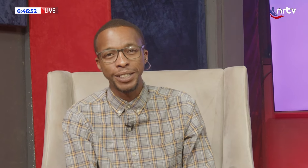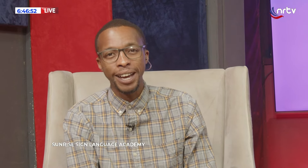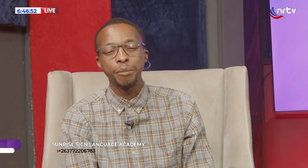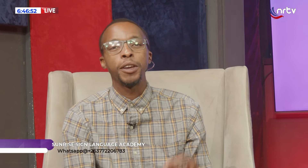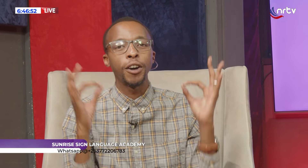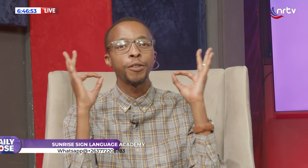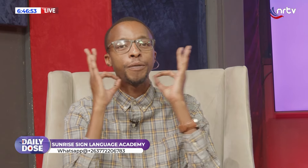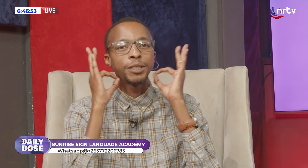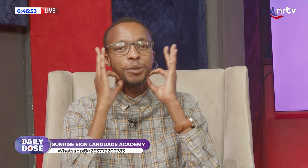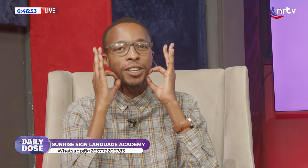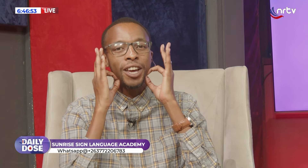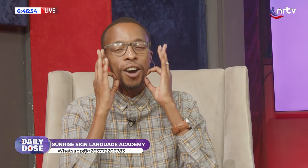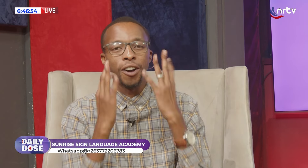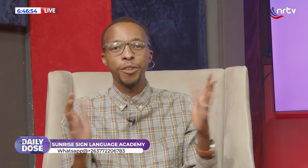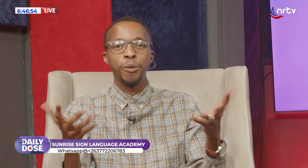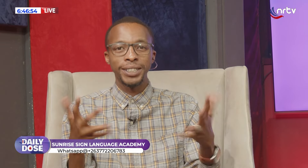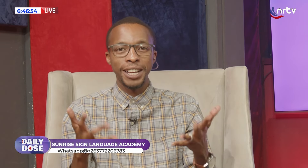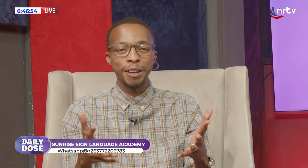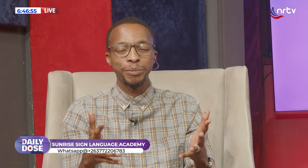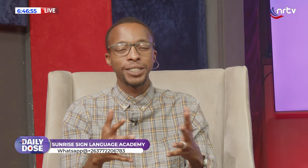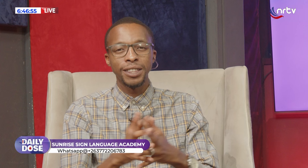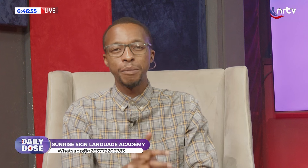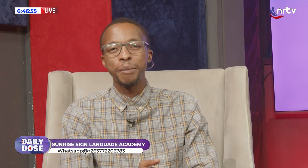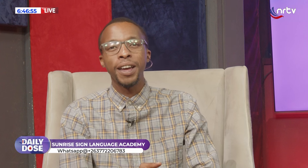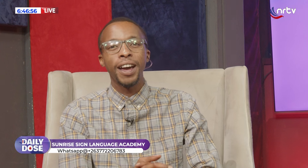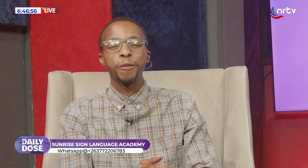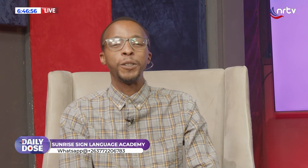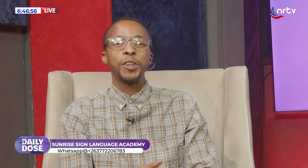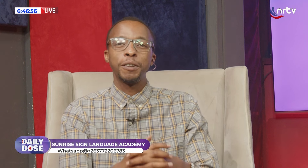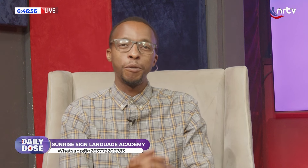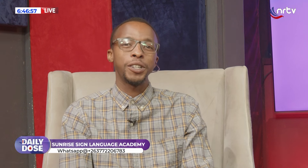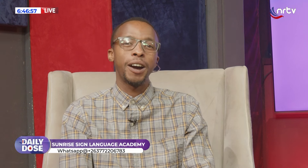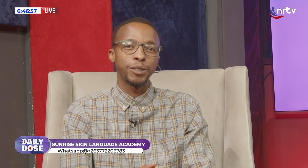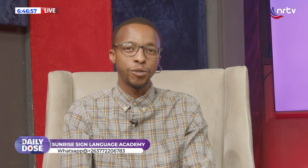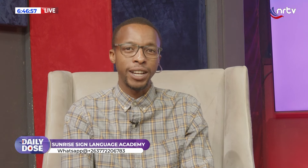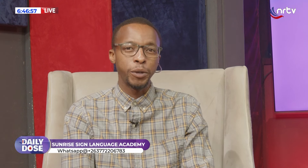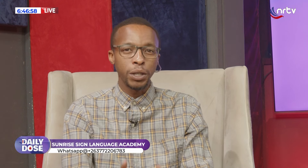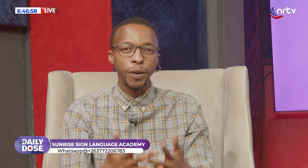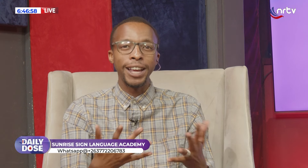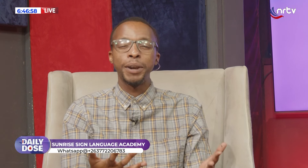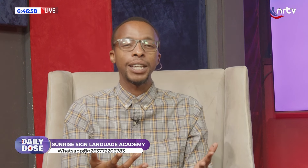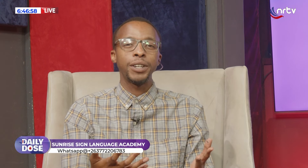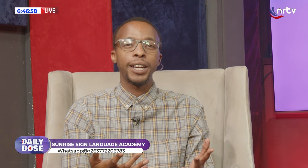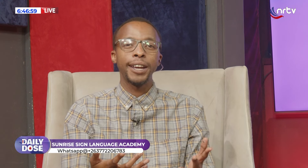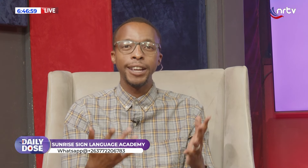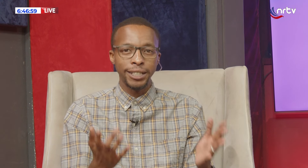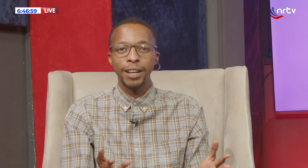Academy on your Facebook, on your WhatsApp. Just hit them up. And of course, you can get 40 hours of training. We do this for 8 minutes every day, each and every